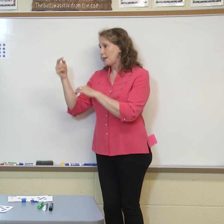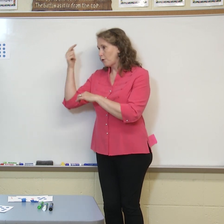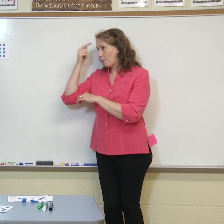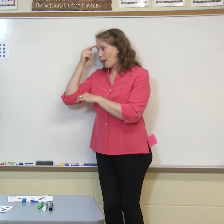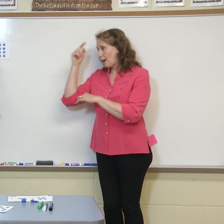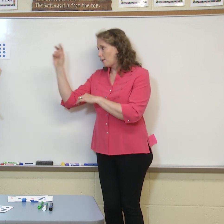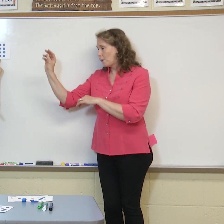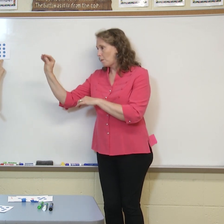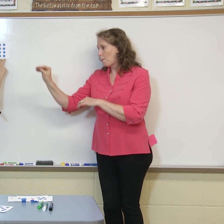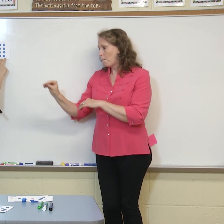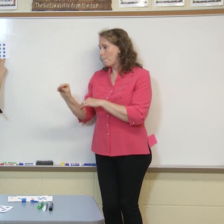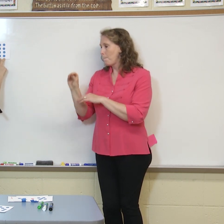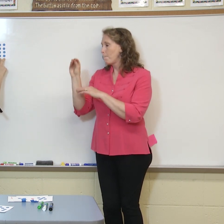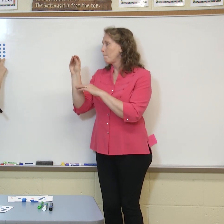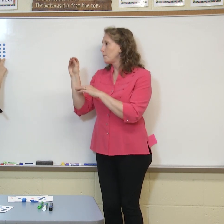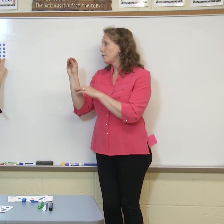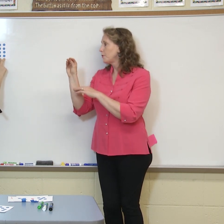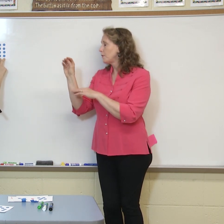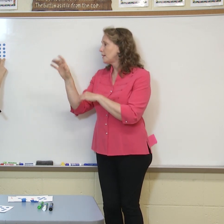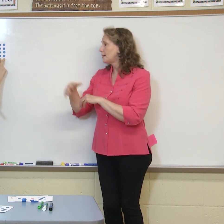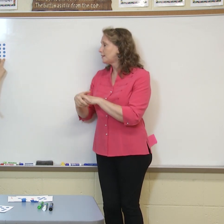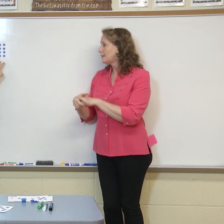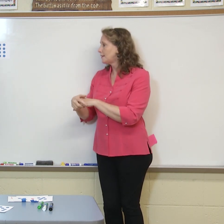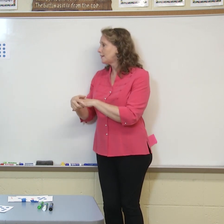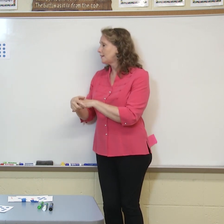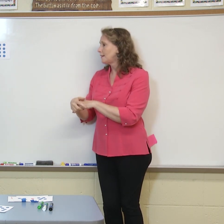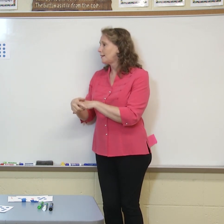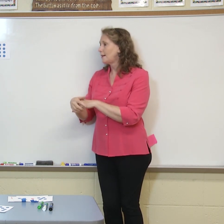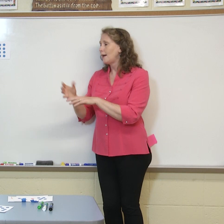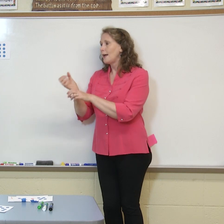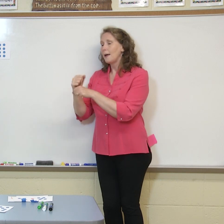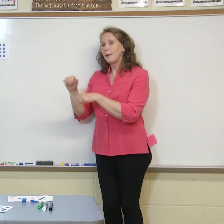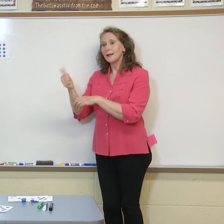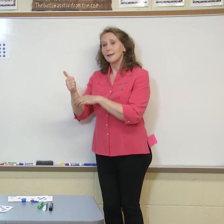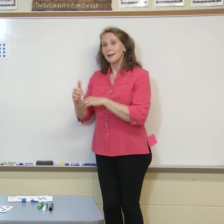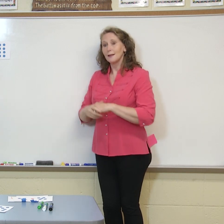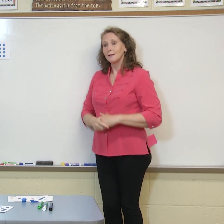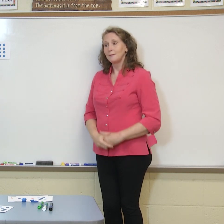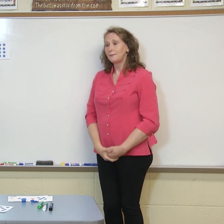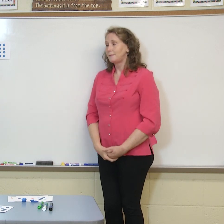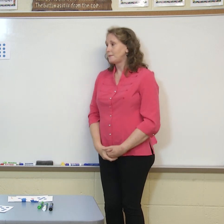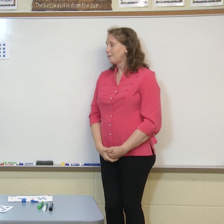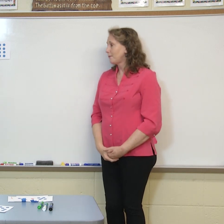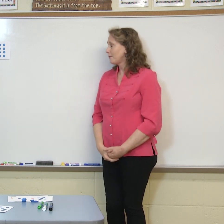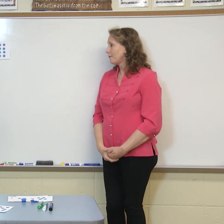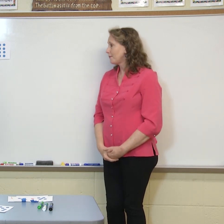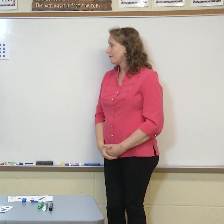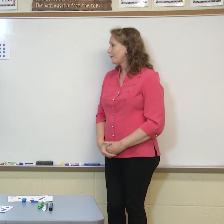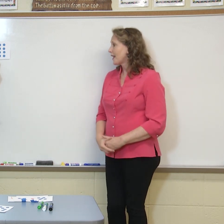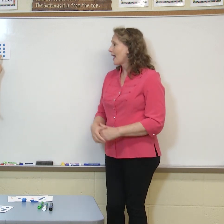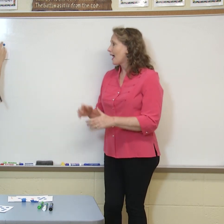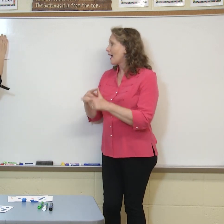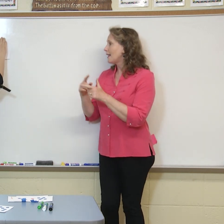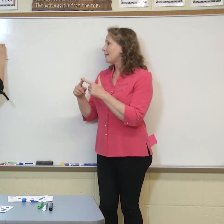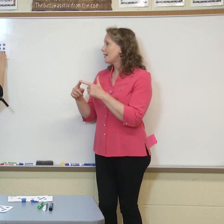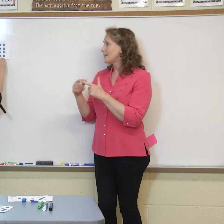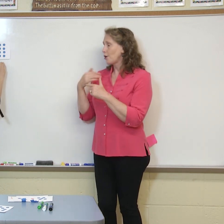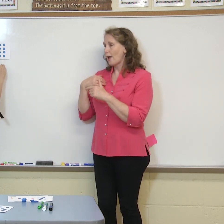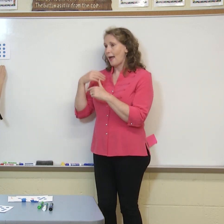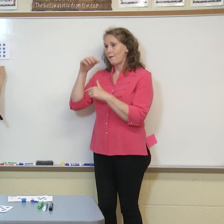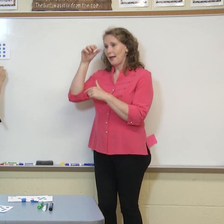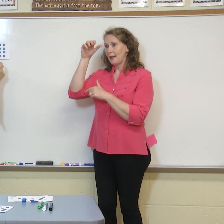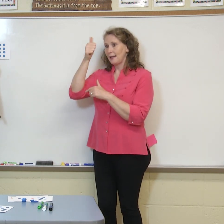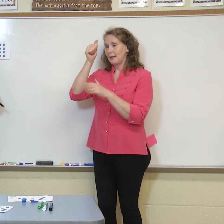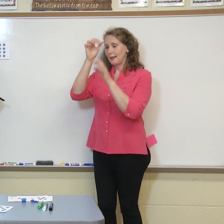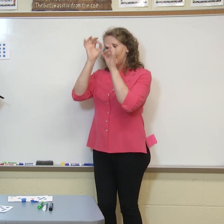eye, move them over here and make a 10. Then we would have